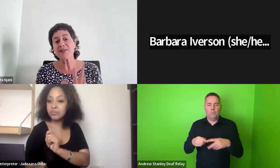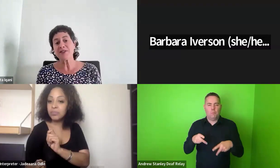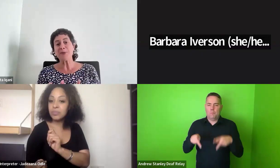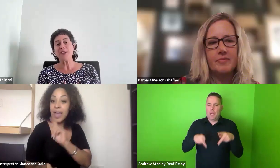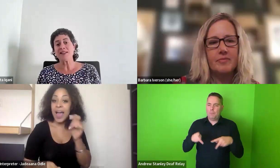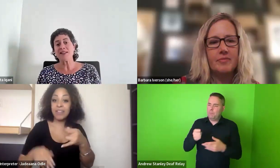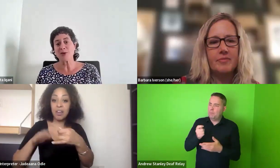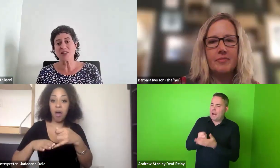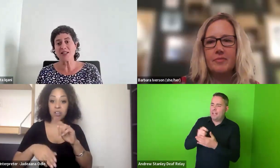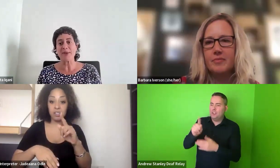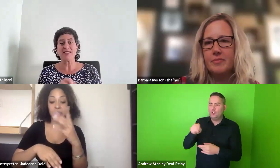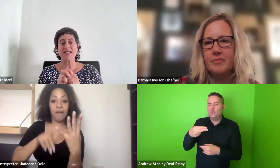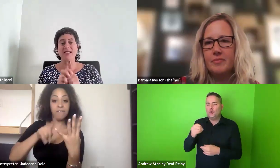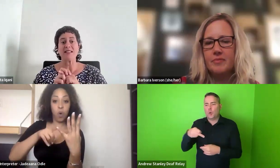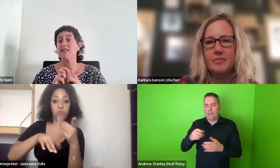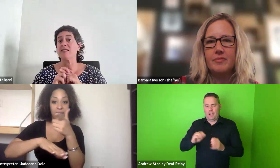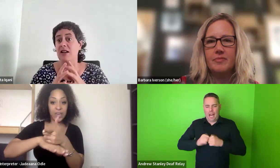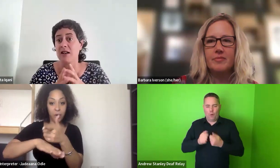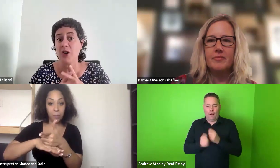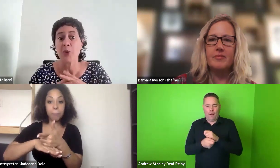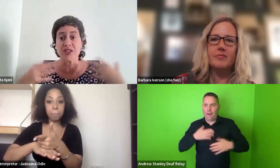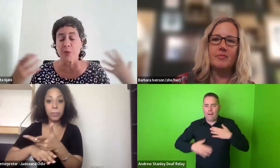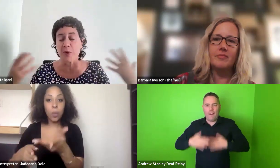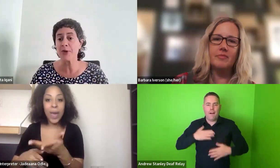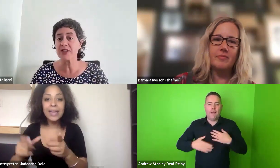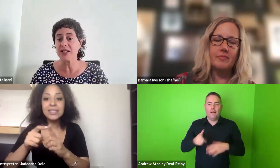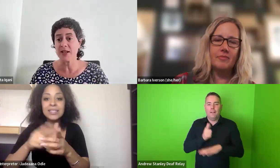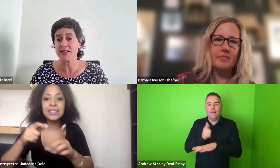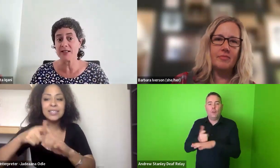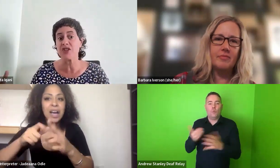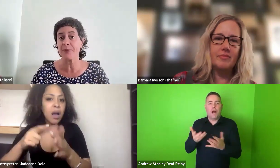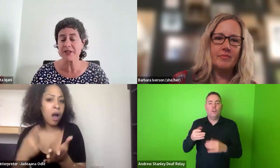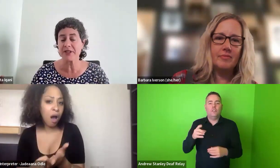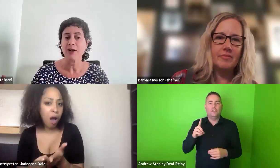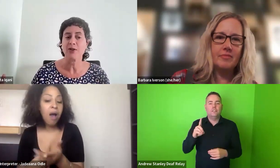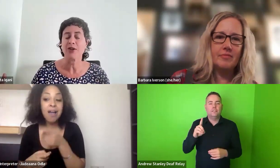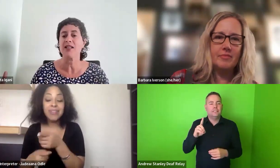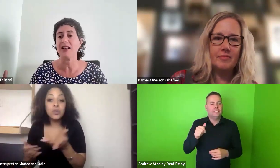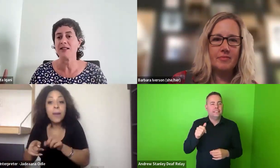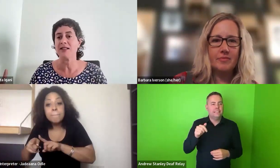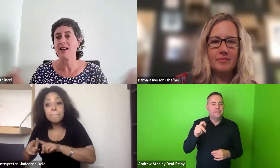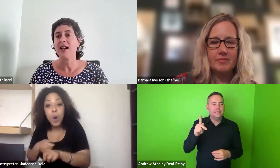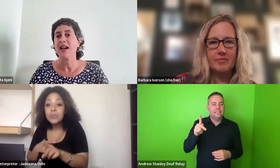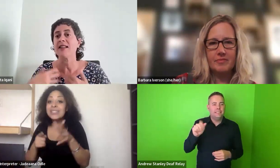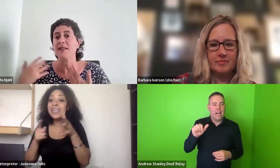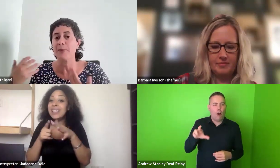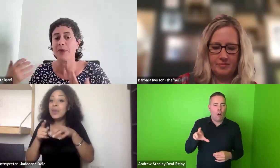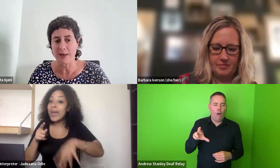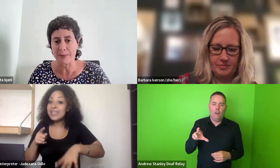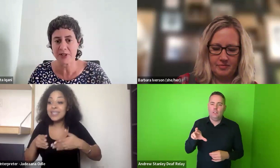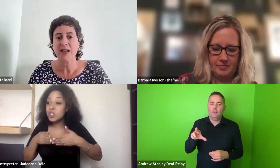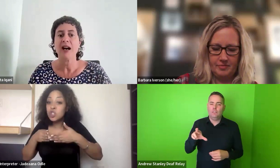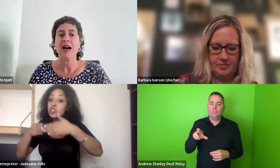And then the last film in Core Dump is set in Dakar, which is where most e-waste is shipped across the Atlantic and